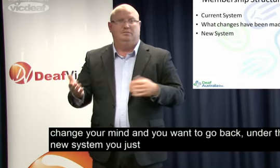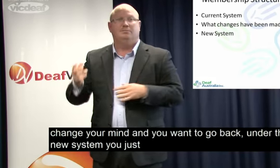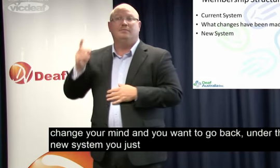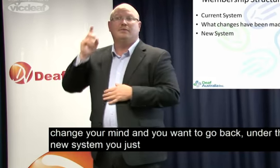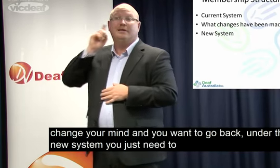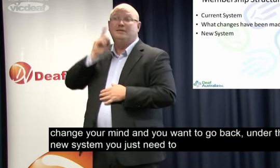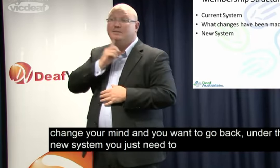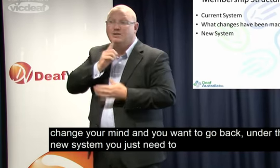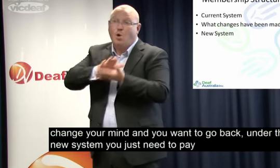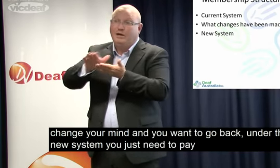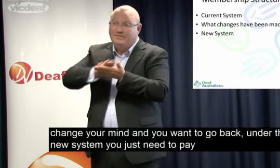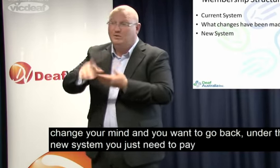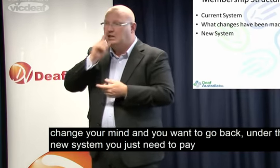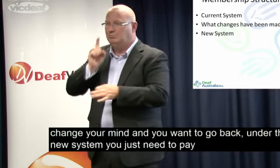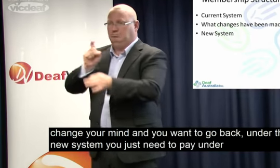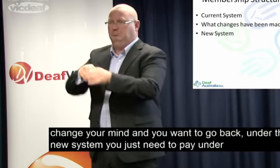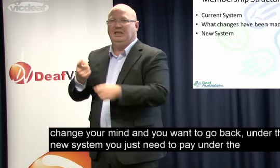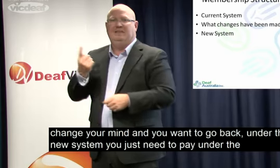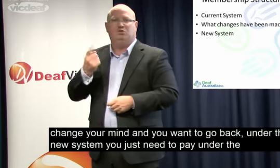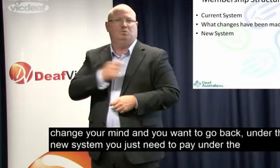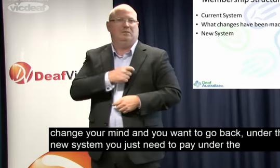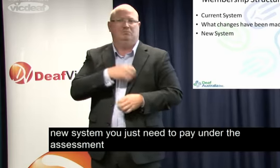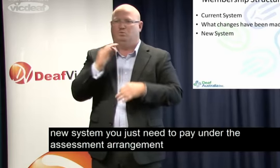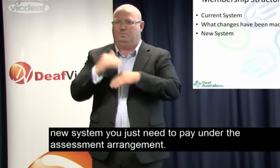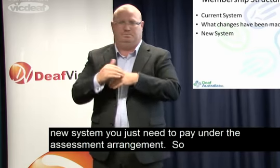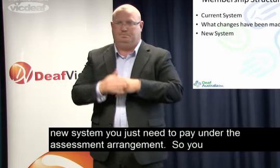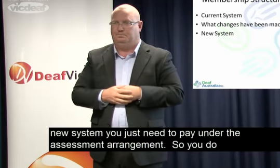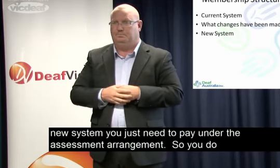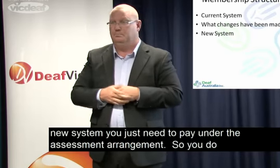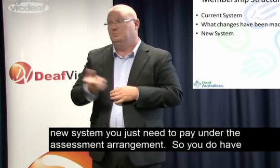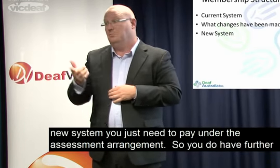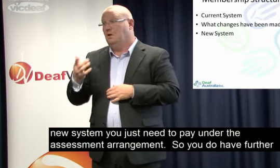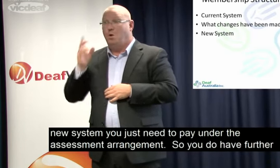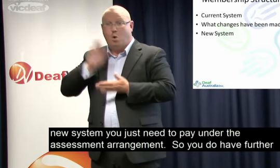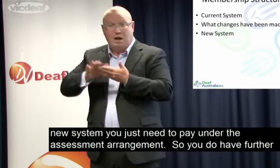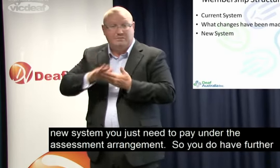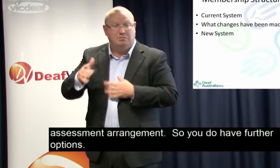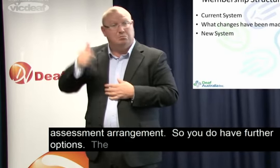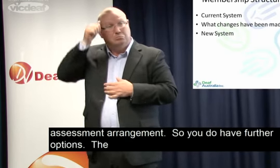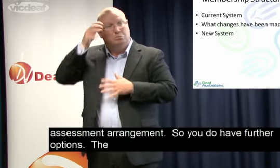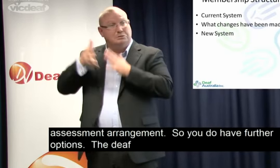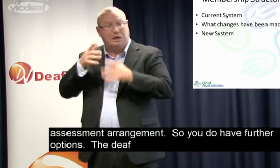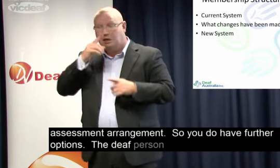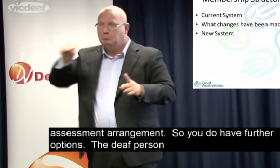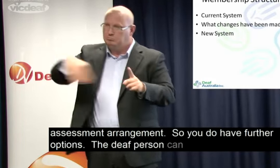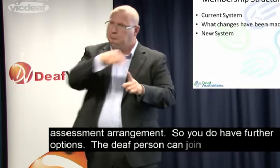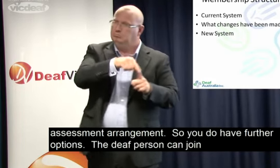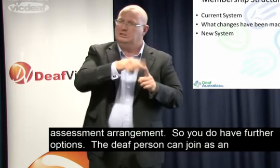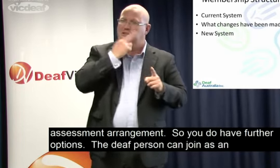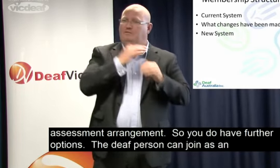So you do have further options. A hard of hearing person can join as an individual member, that's not an issue. If somebody who's